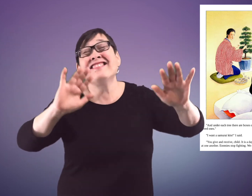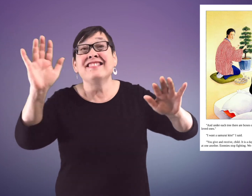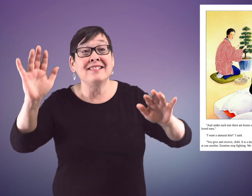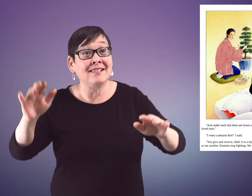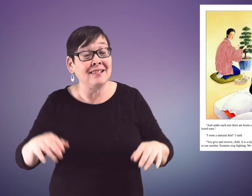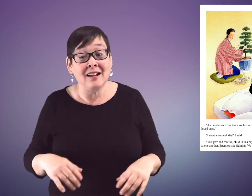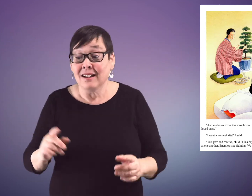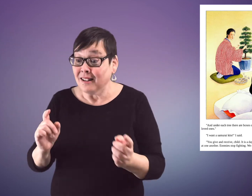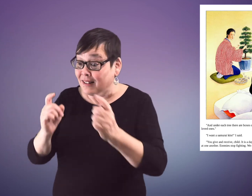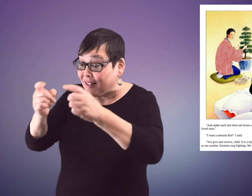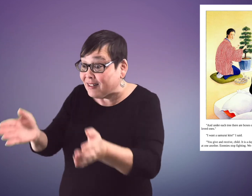and merry."